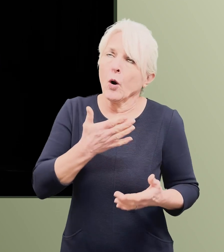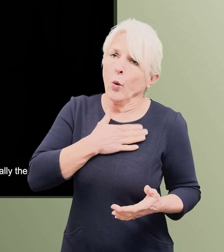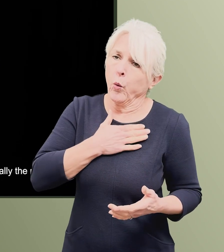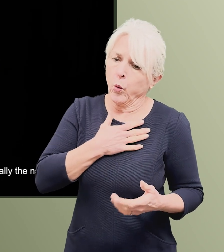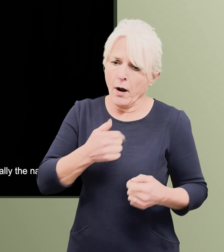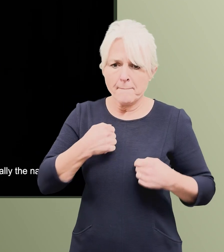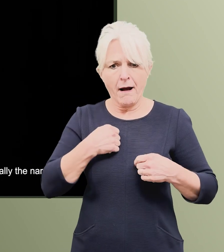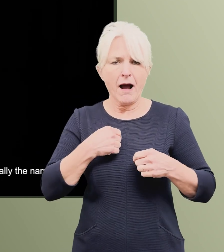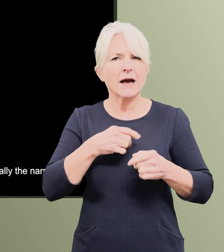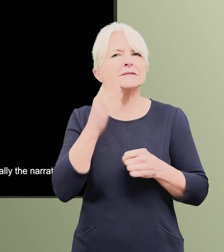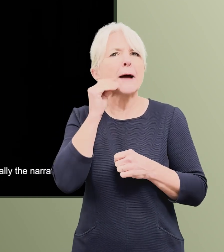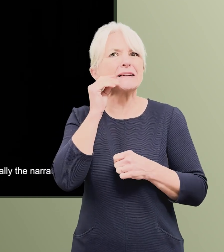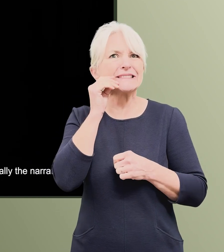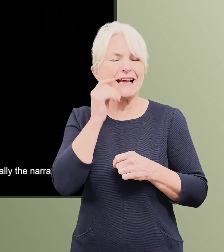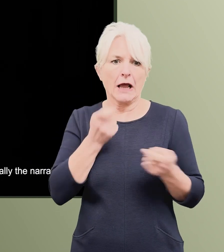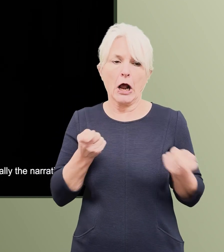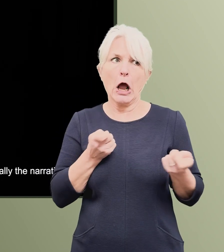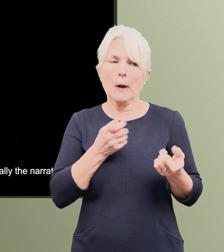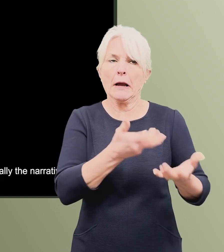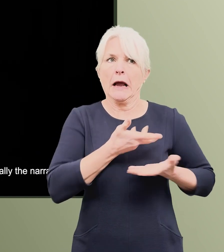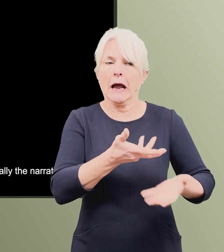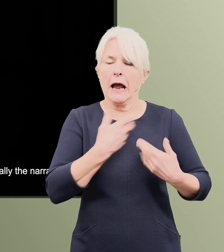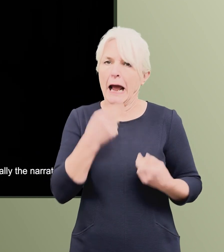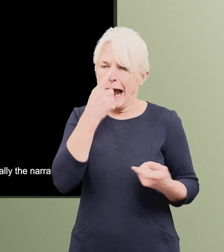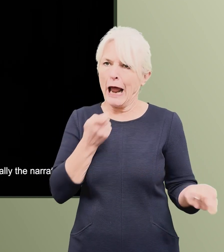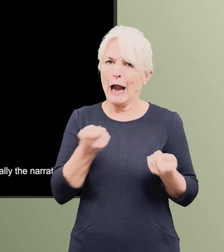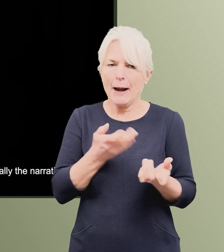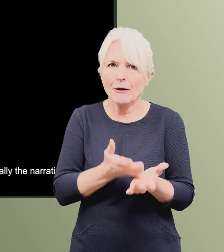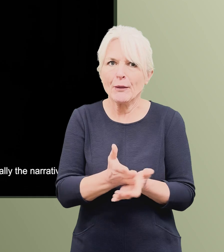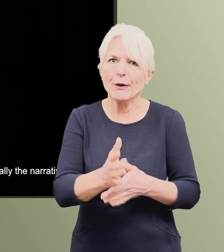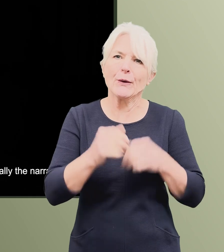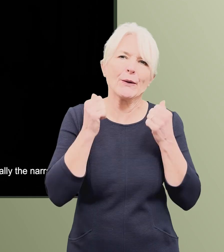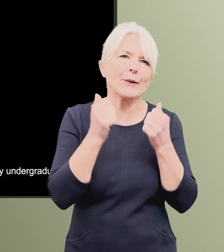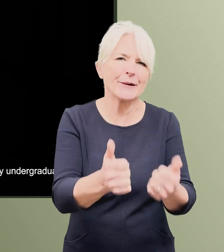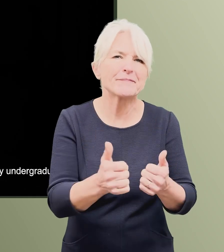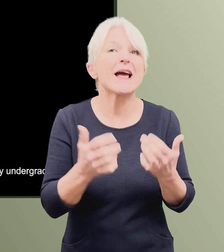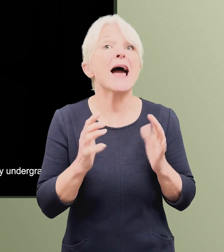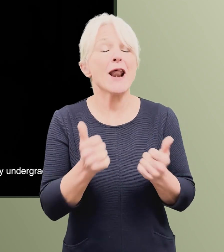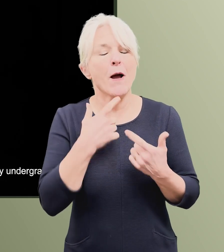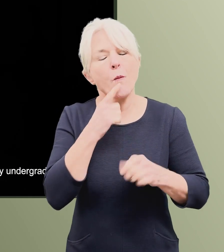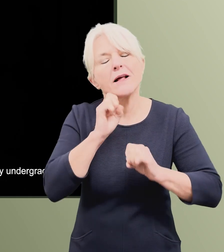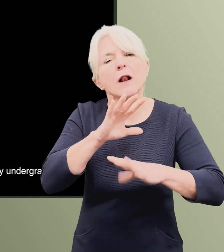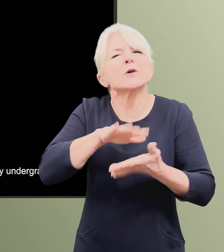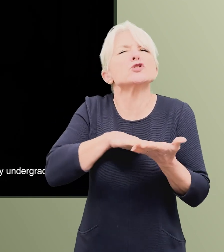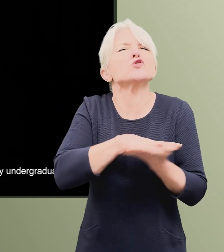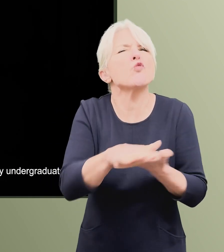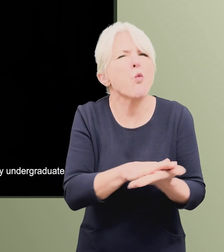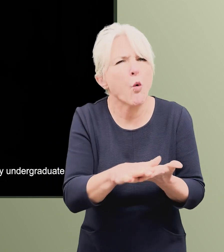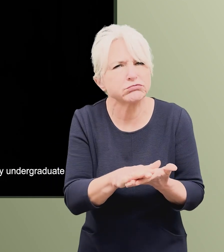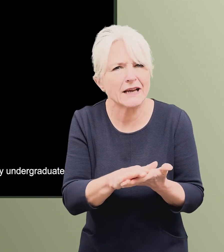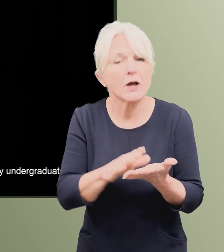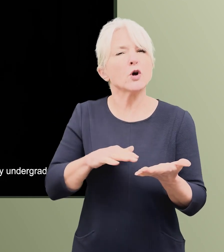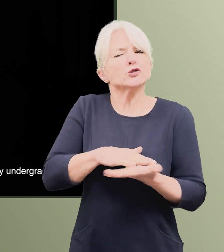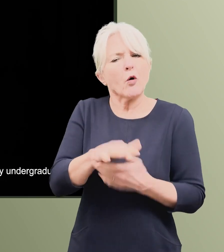anyway, I'm going to be telling you a narrative, really basically the narrative of this excavation. It does go back a long way for